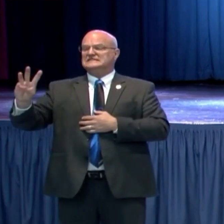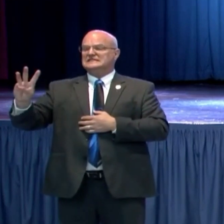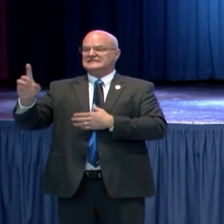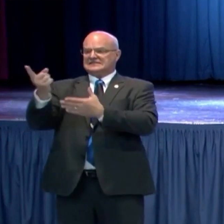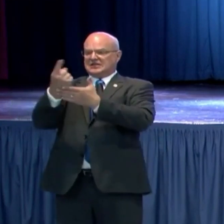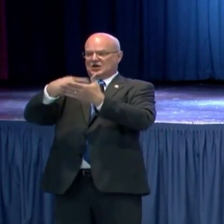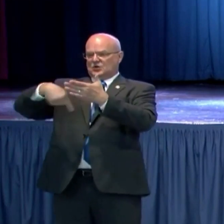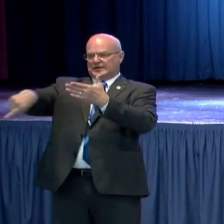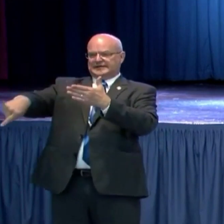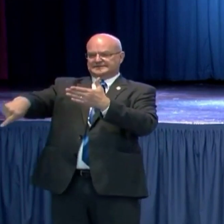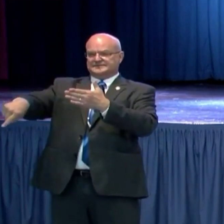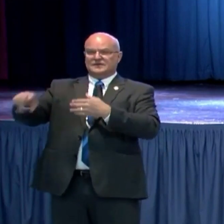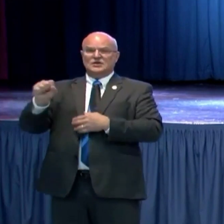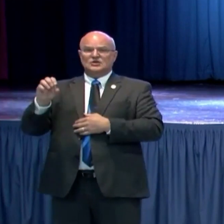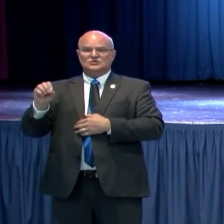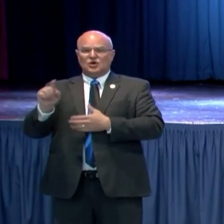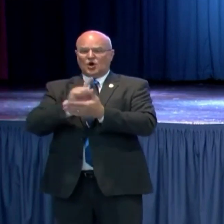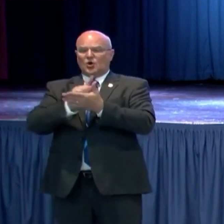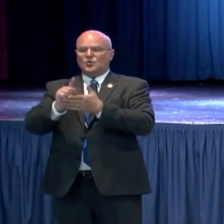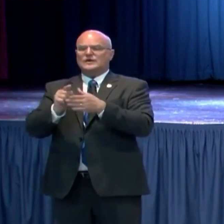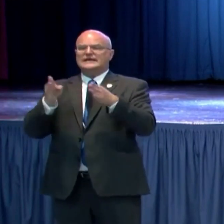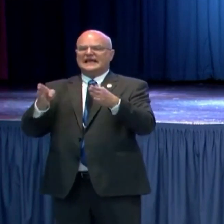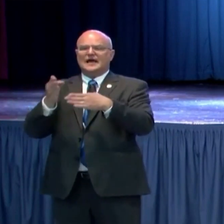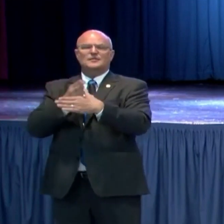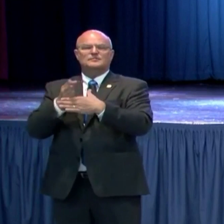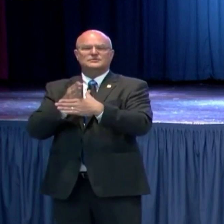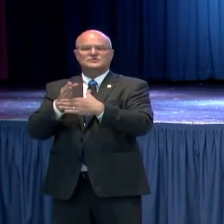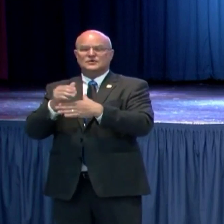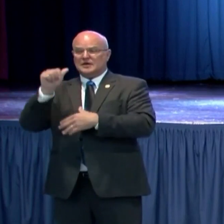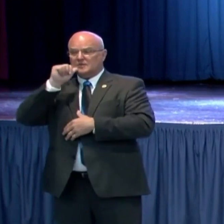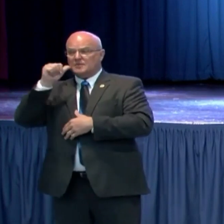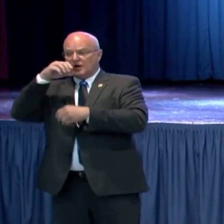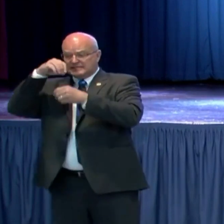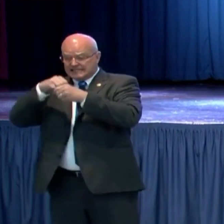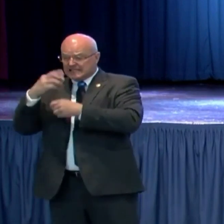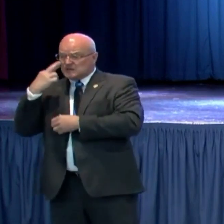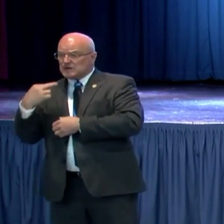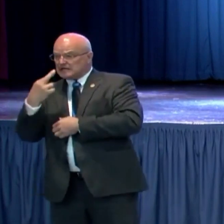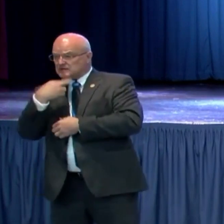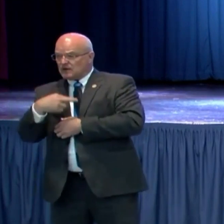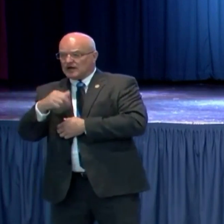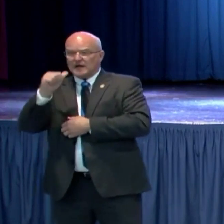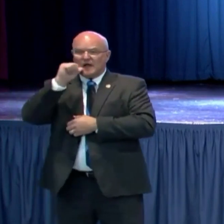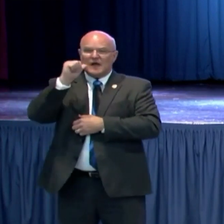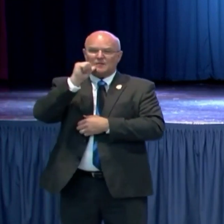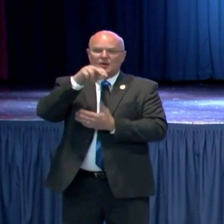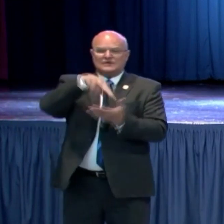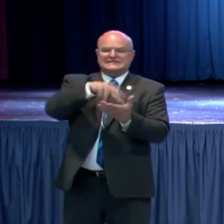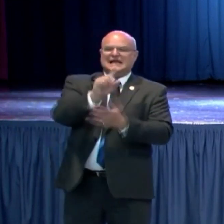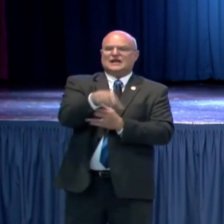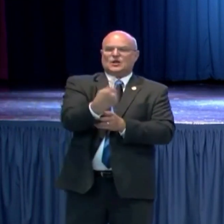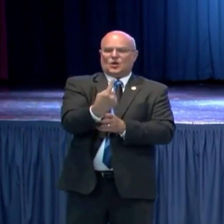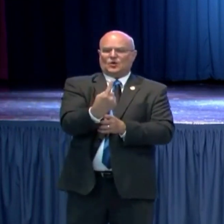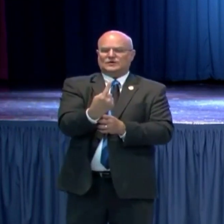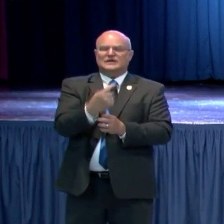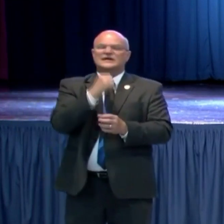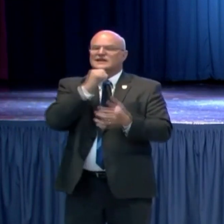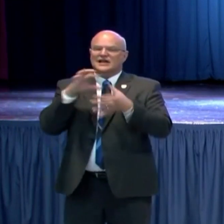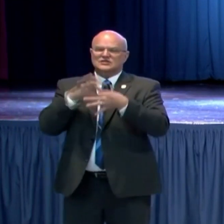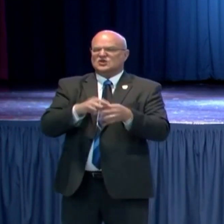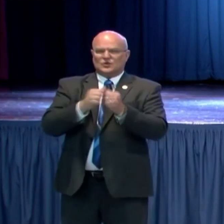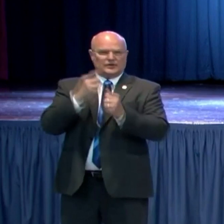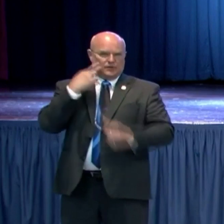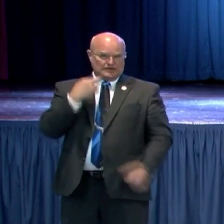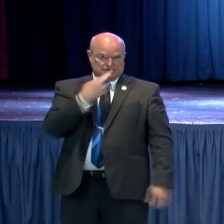week from tomorrow. So there's a week gap between bars that are in restaurant and bars that are freestanding and are not associated